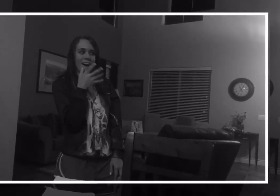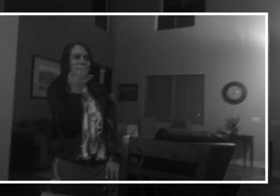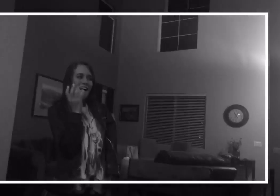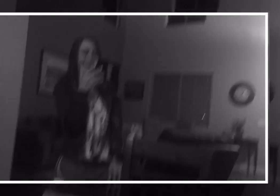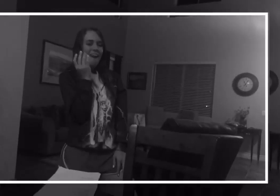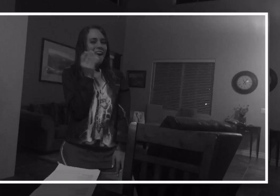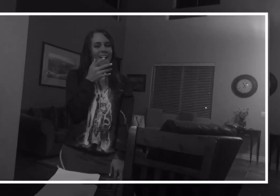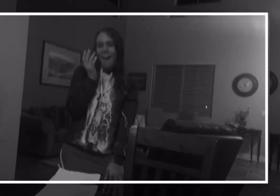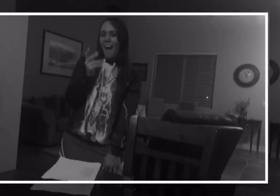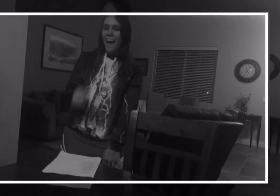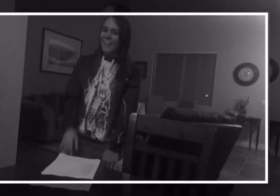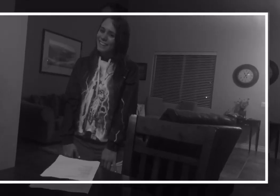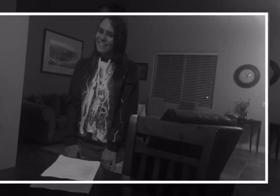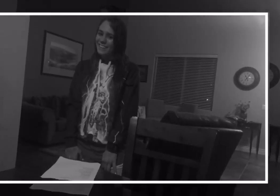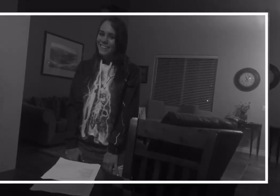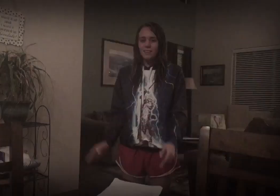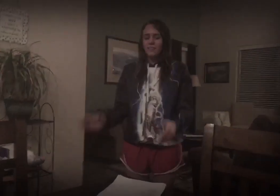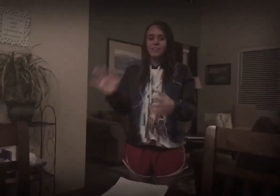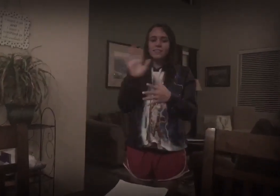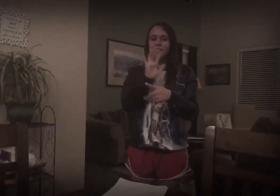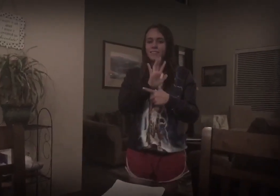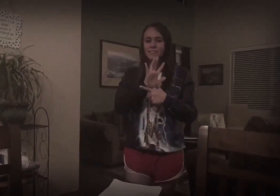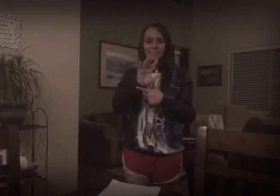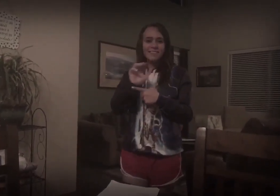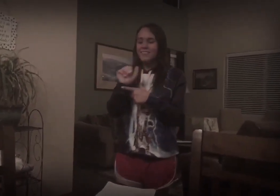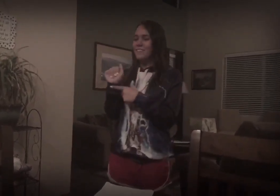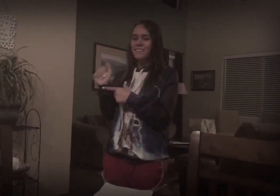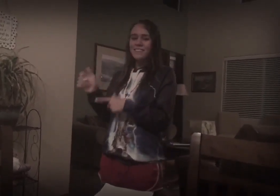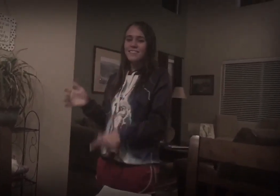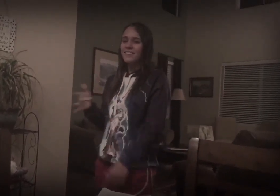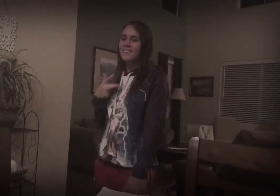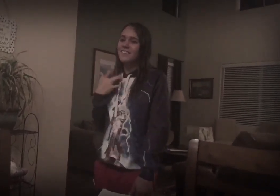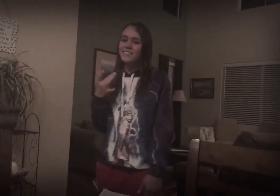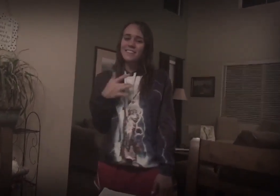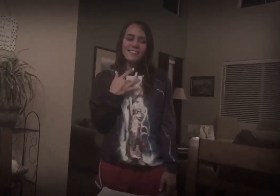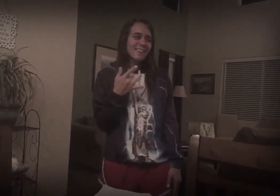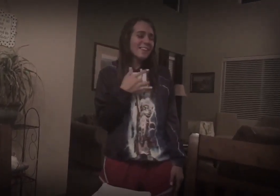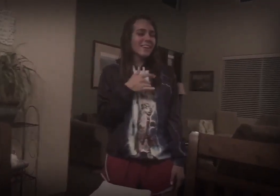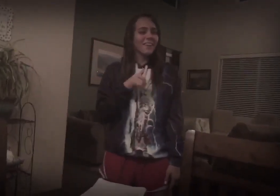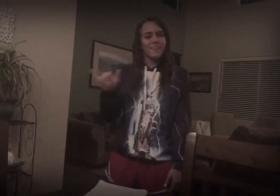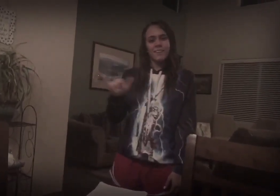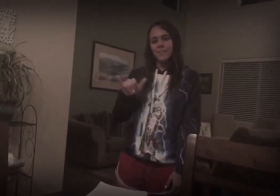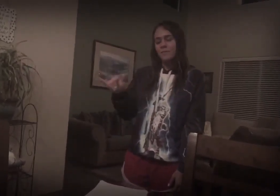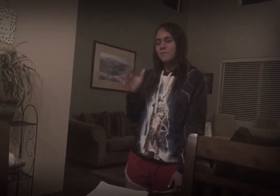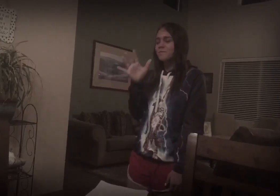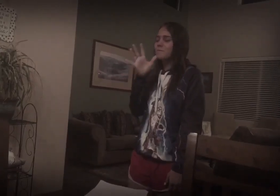what they're whistling at. It's wonderful to feel the way a